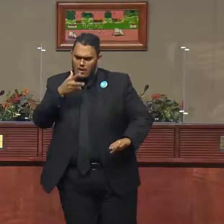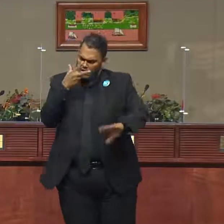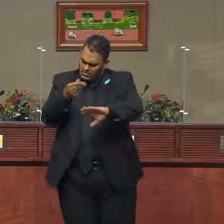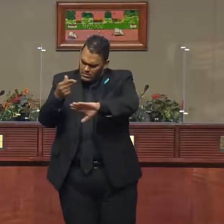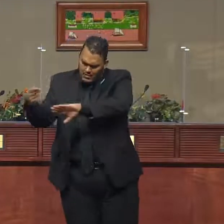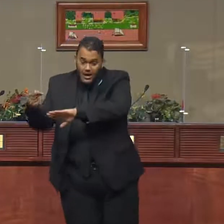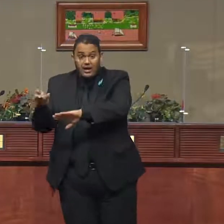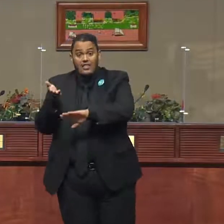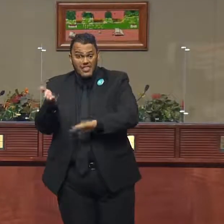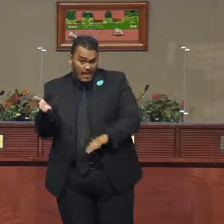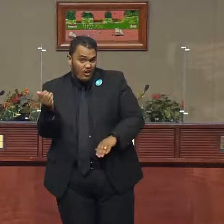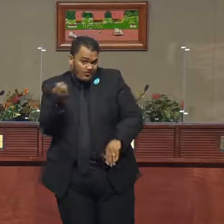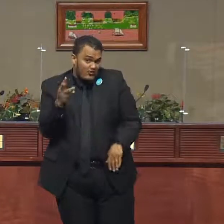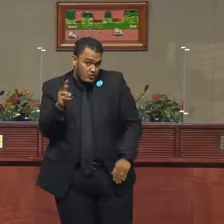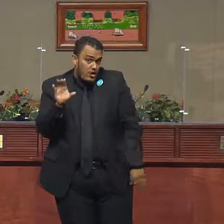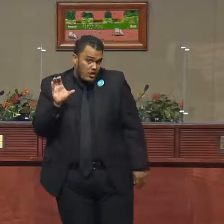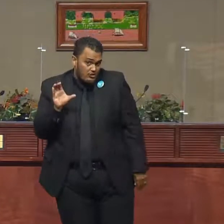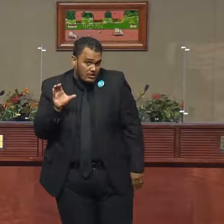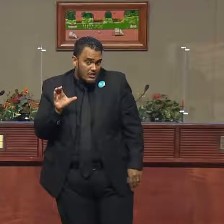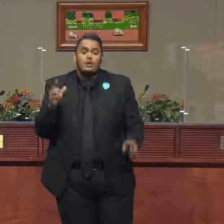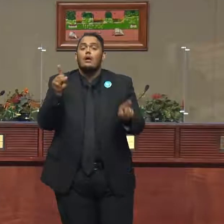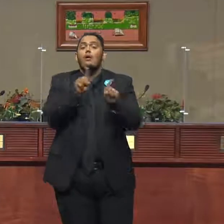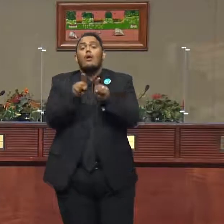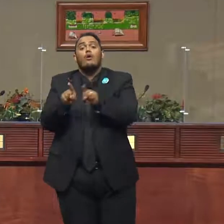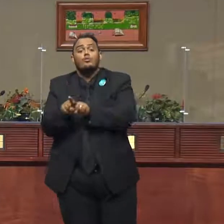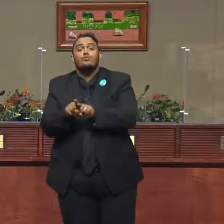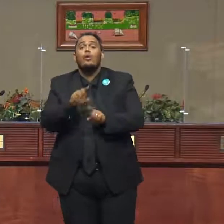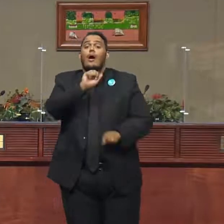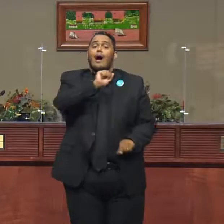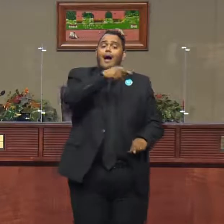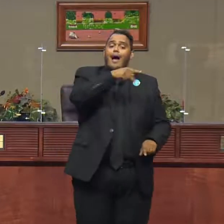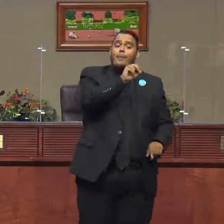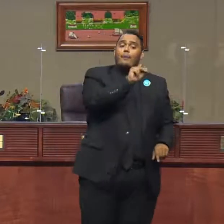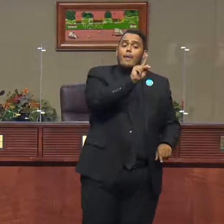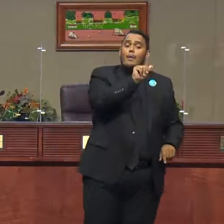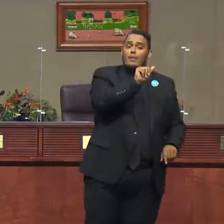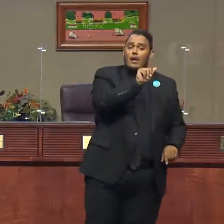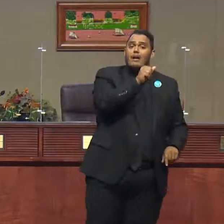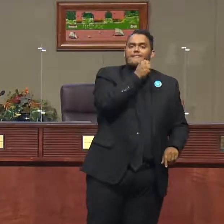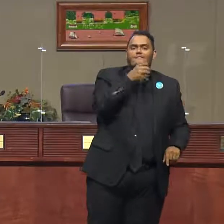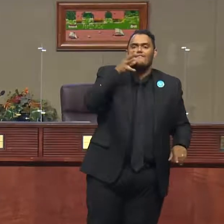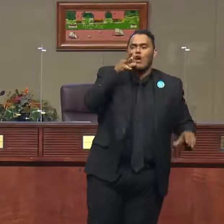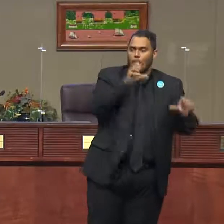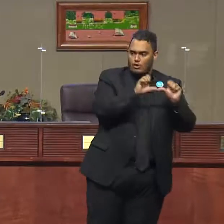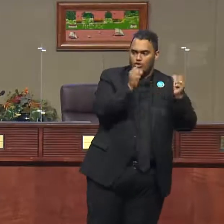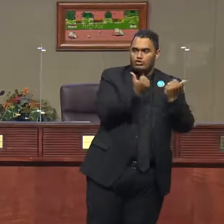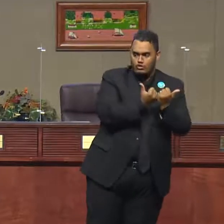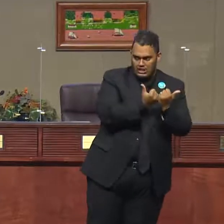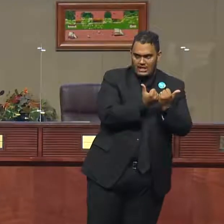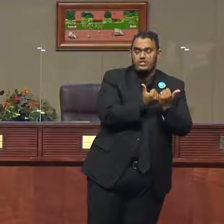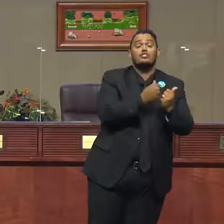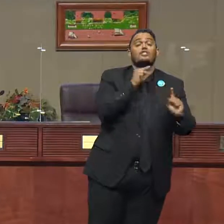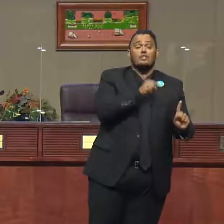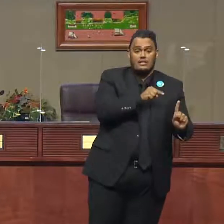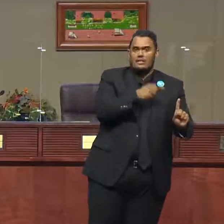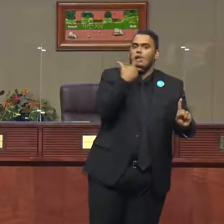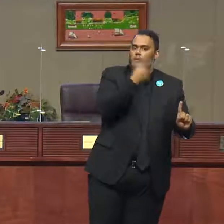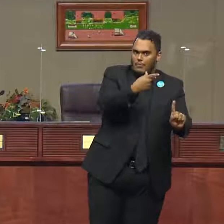we are trying to go to those places because we understand that a group of individuals, especially that are working